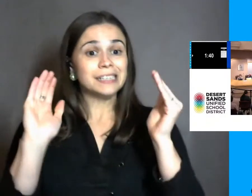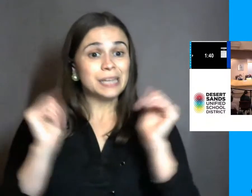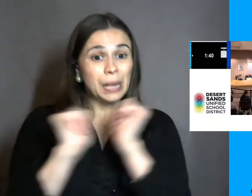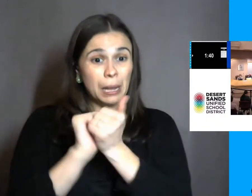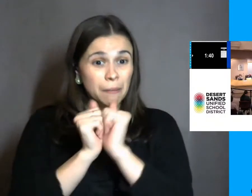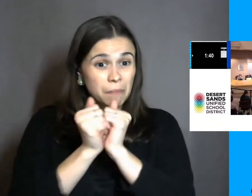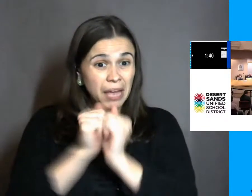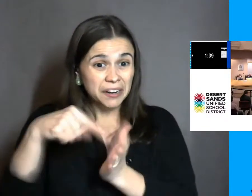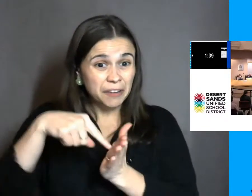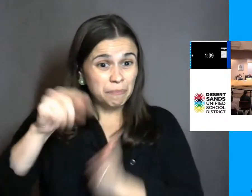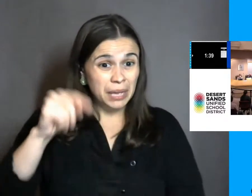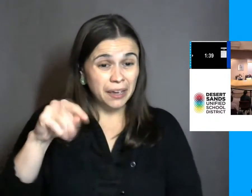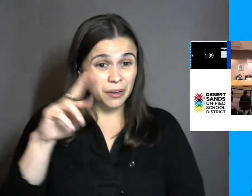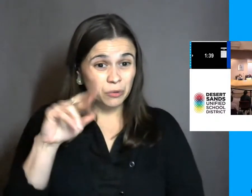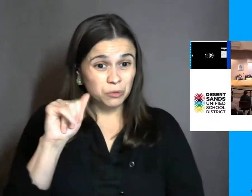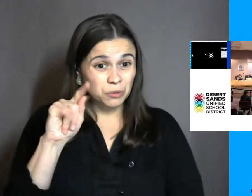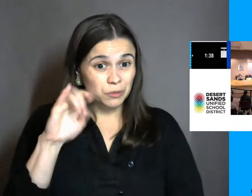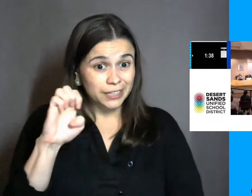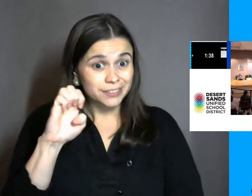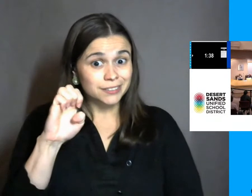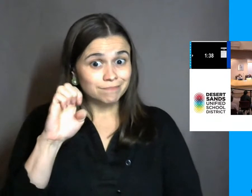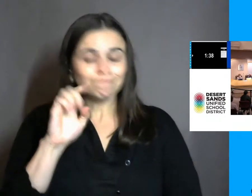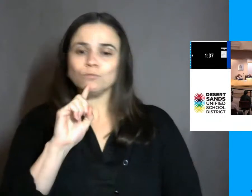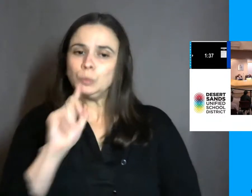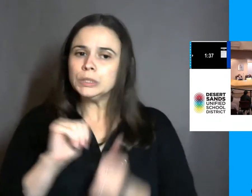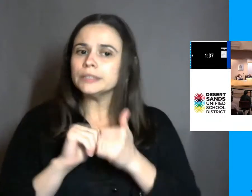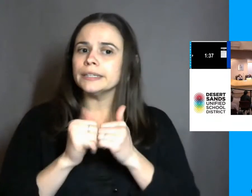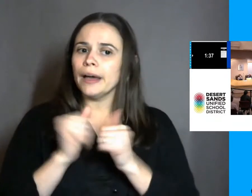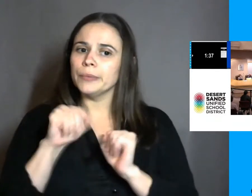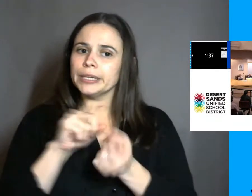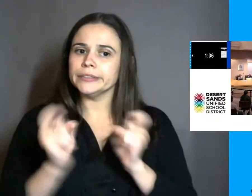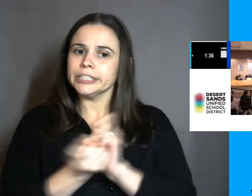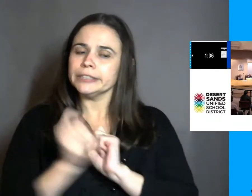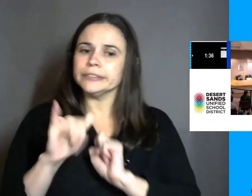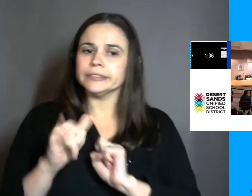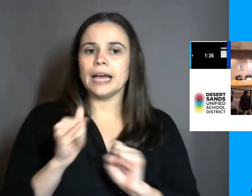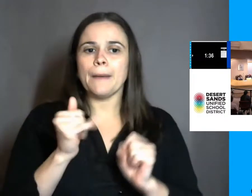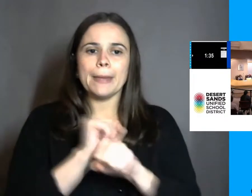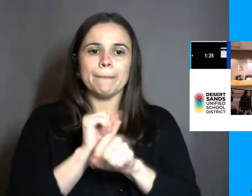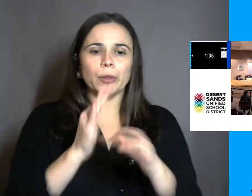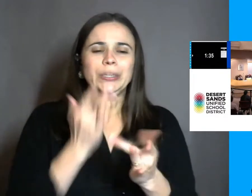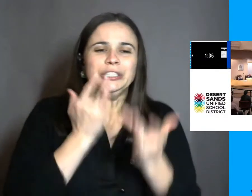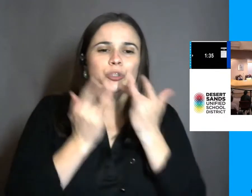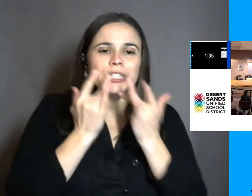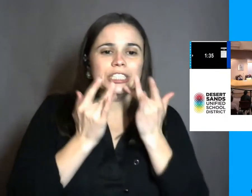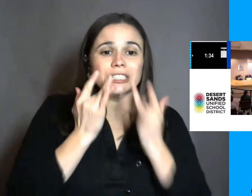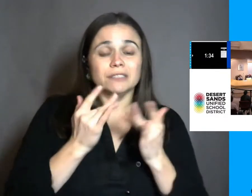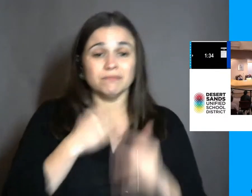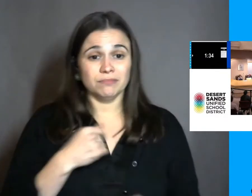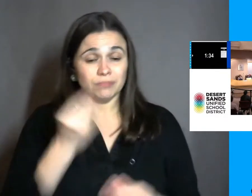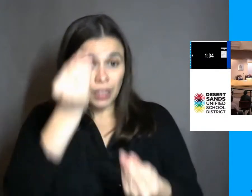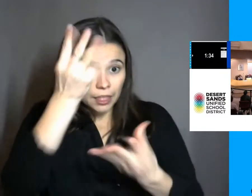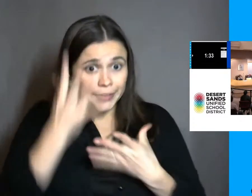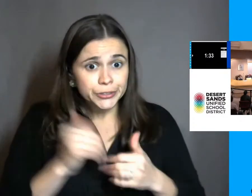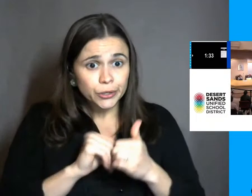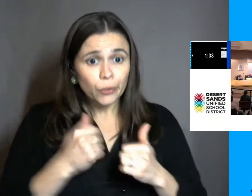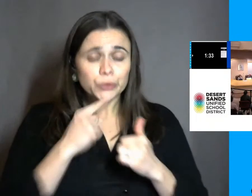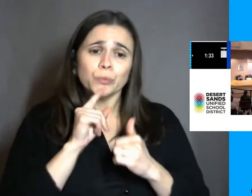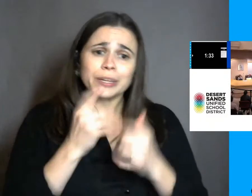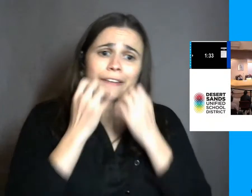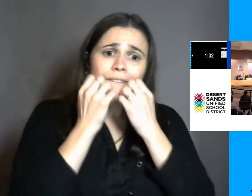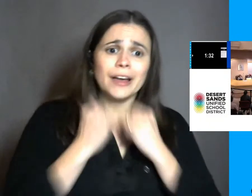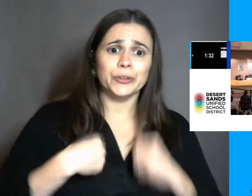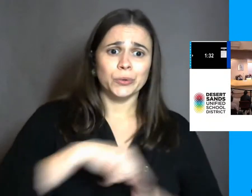play a big role in these shortages. Please show your employees their value by means of pay